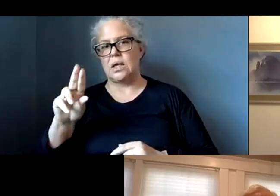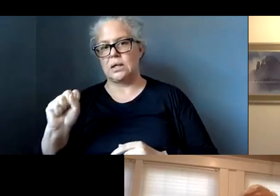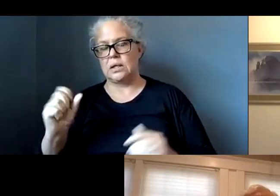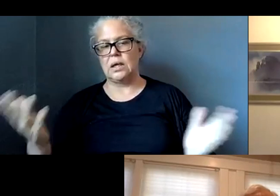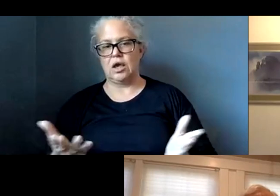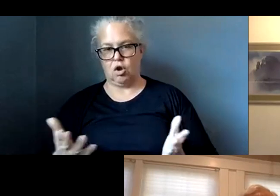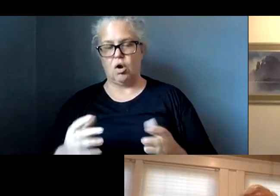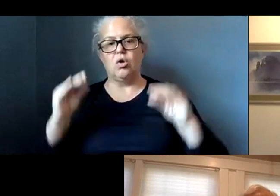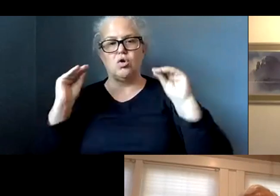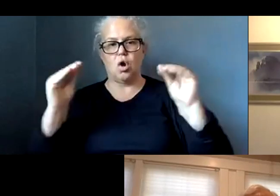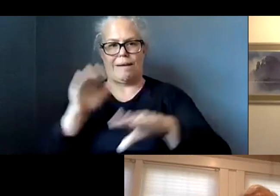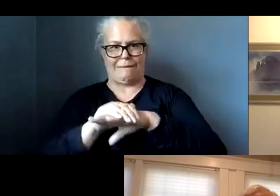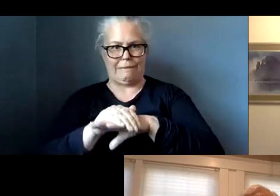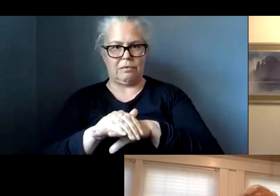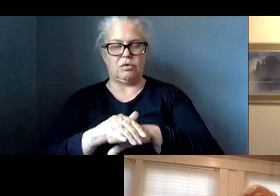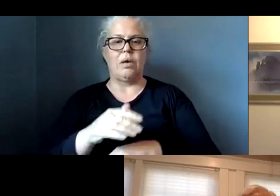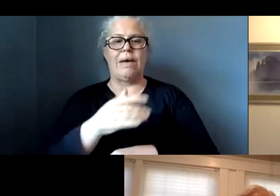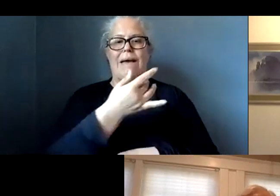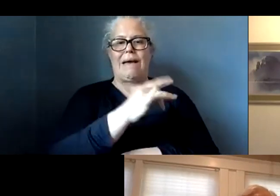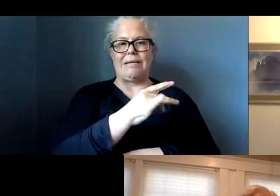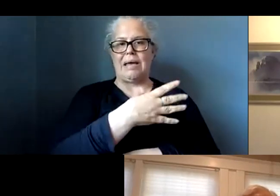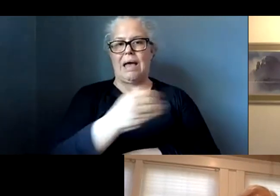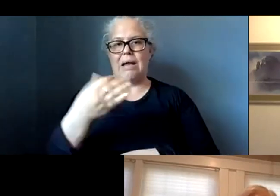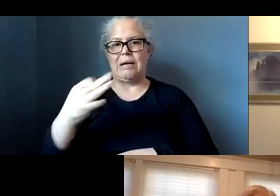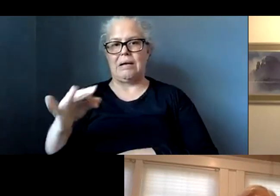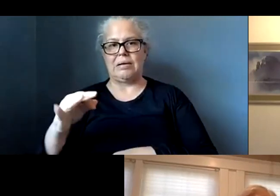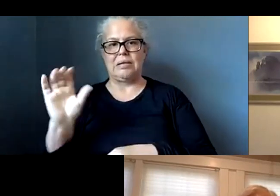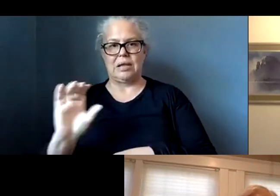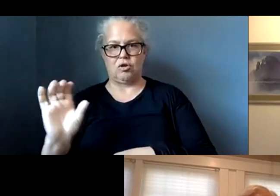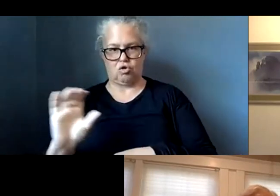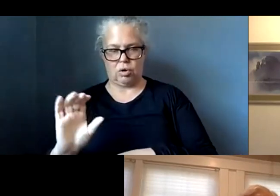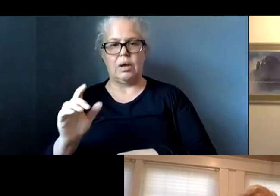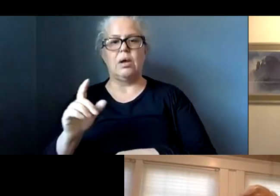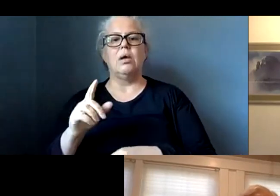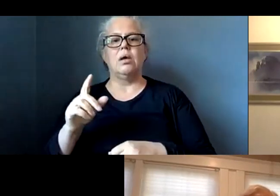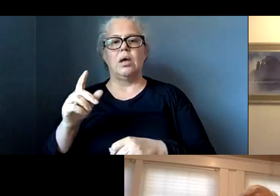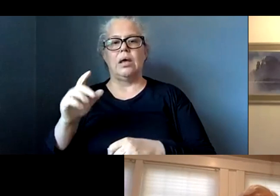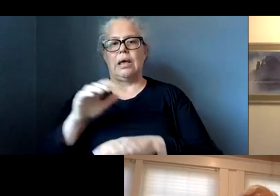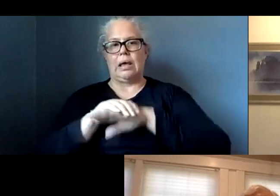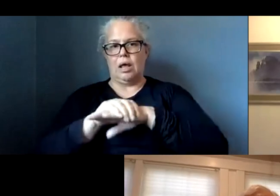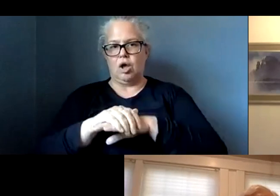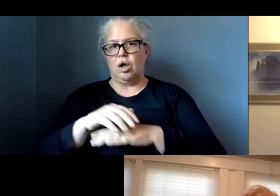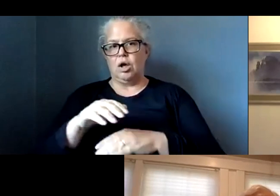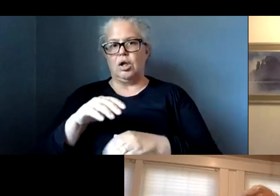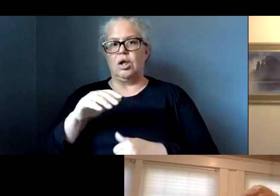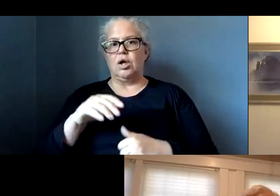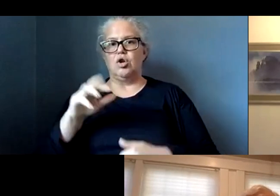English literature here, 18th and 19th century, specializing in English Romanticism for 46